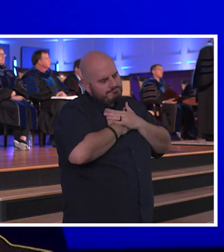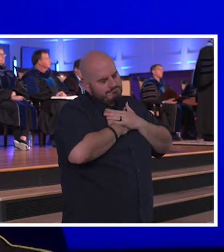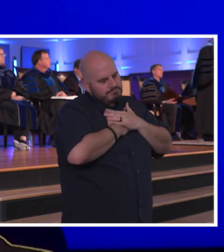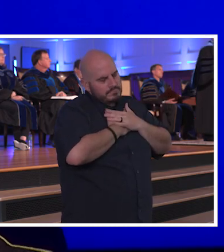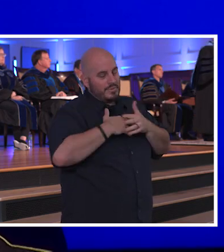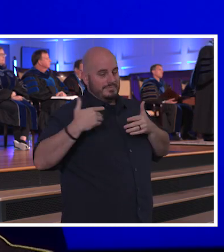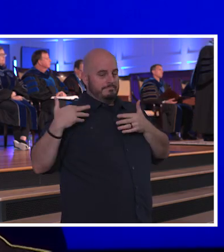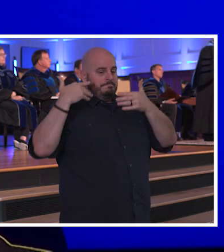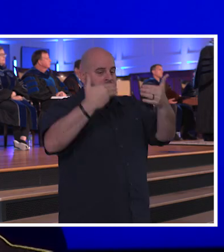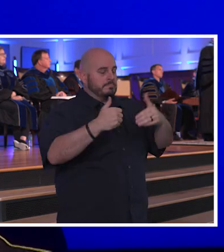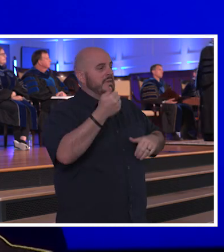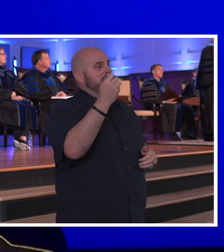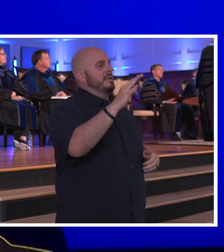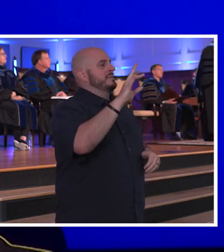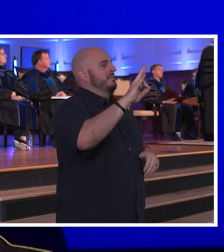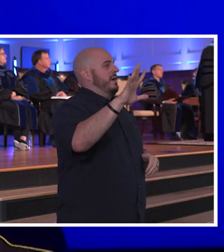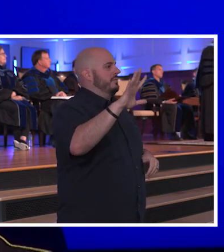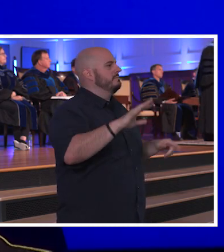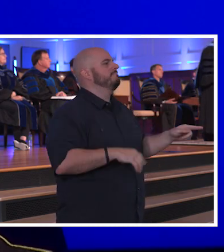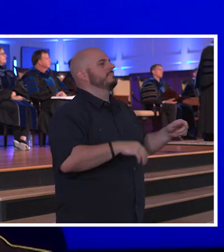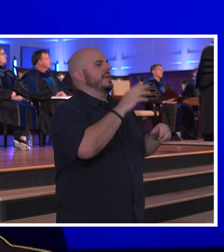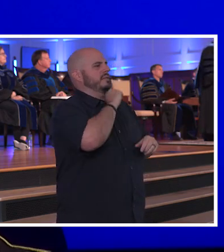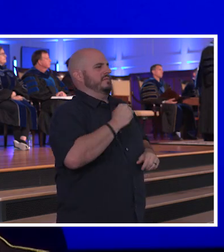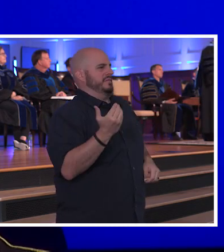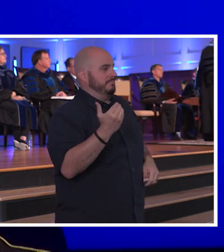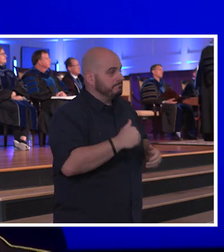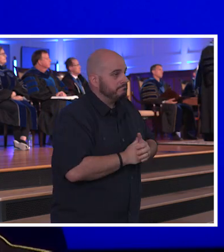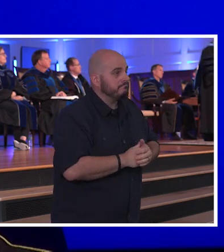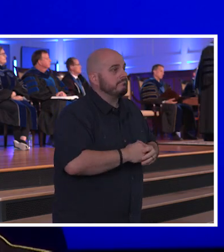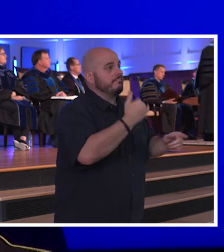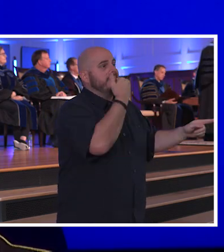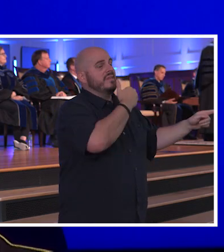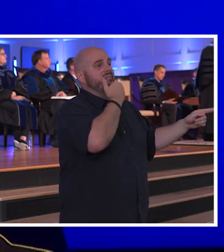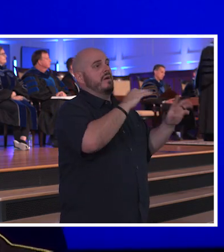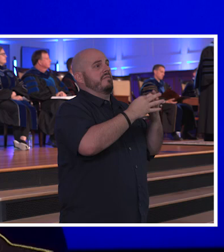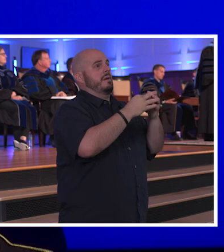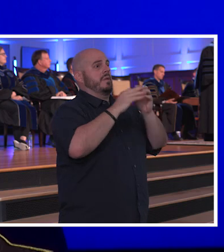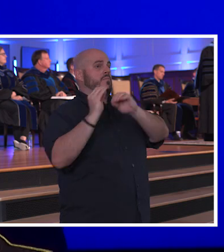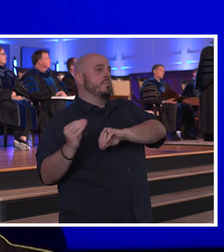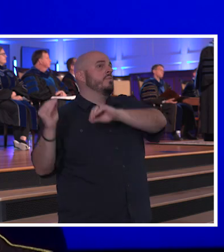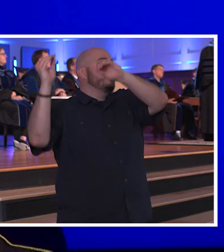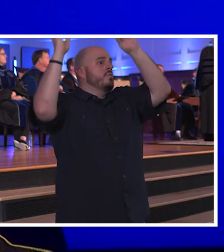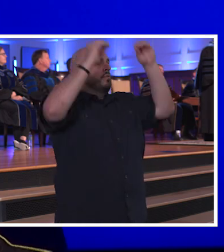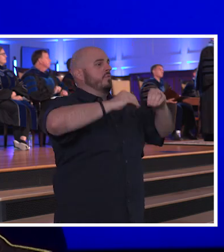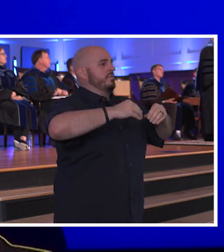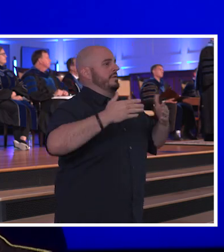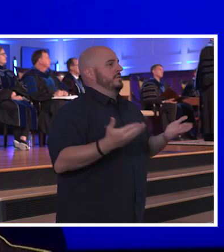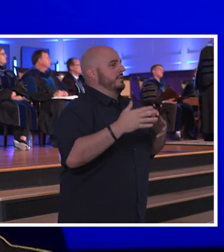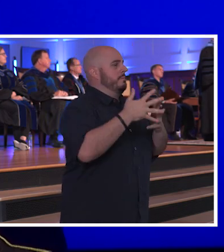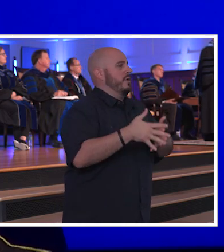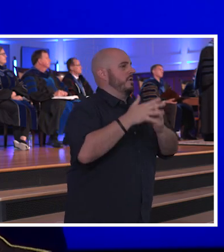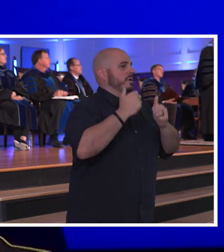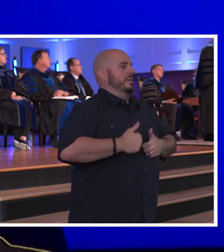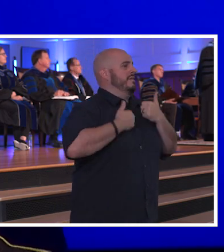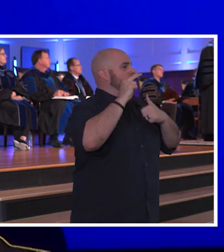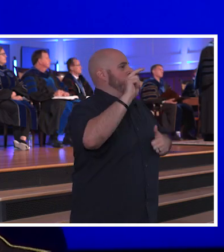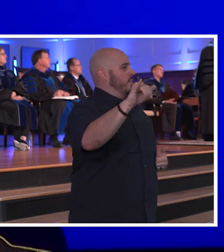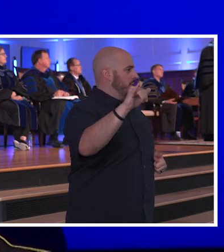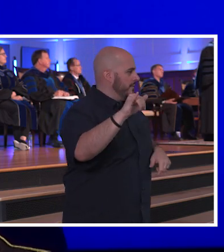at the age of 15, Yvette and her family moved to America to live in New York, and she would later become